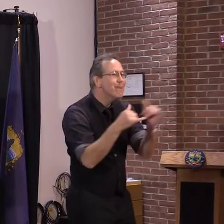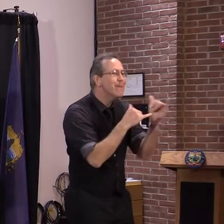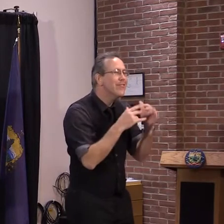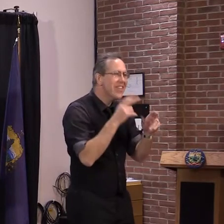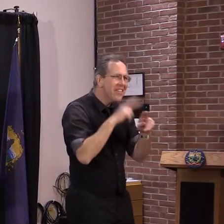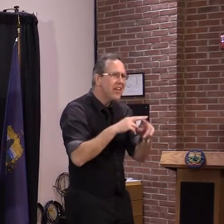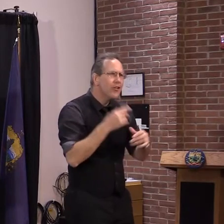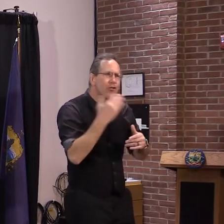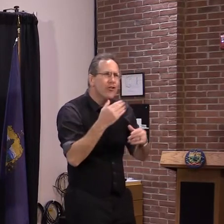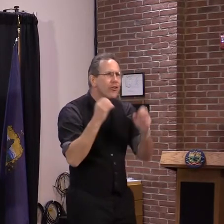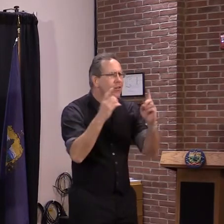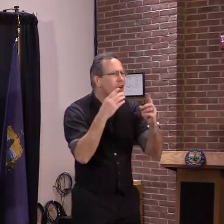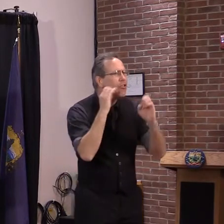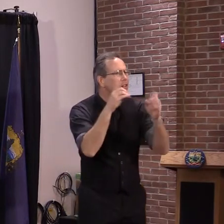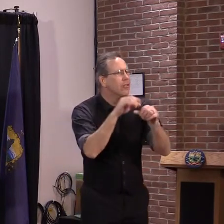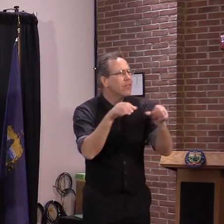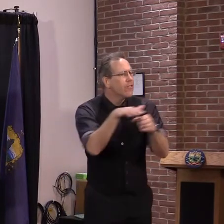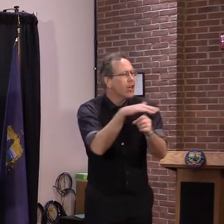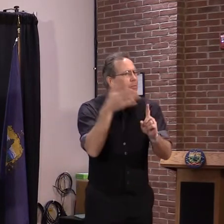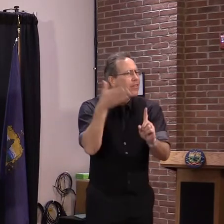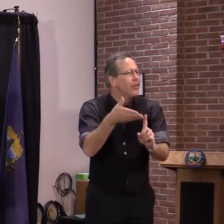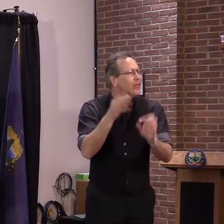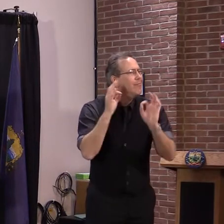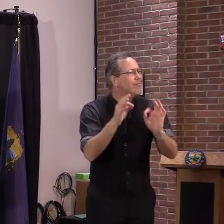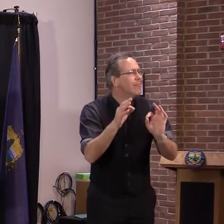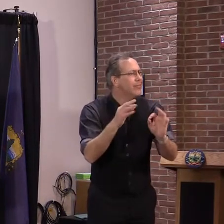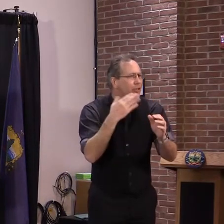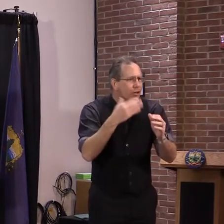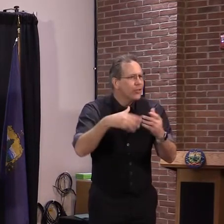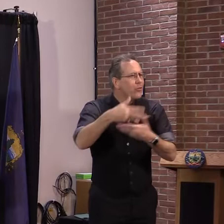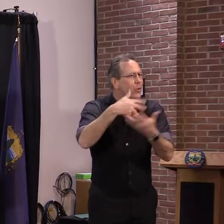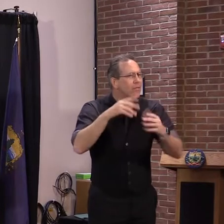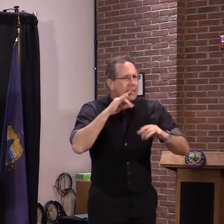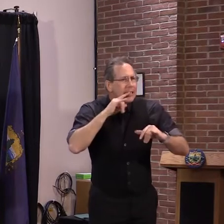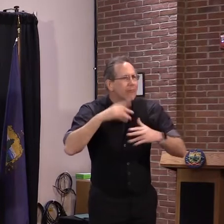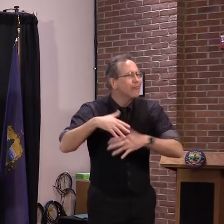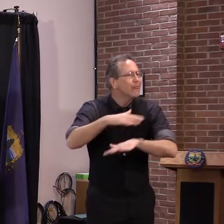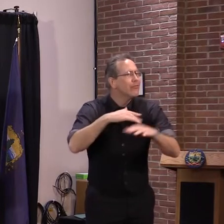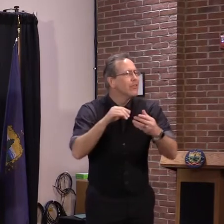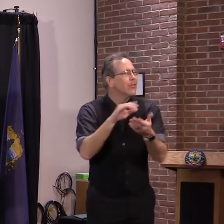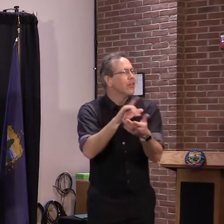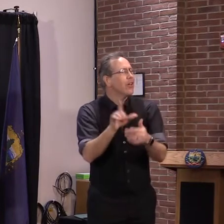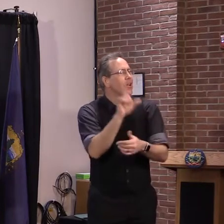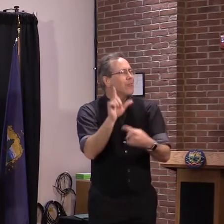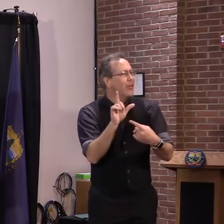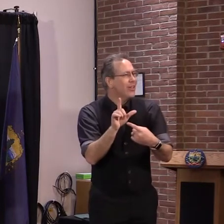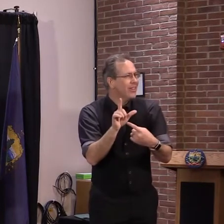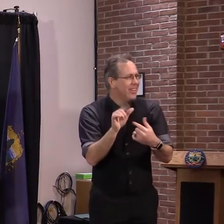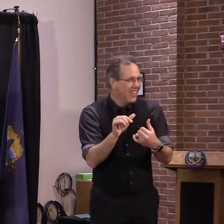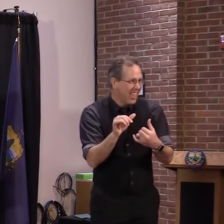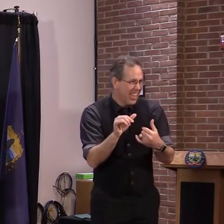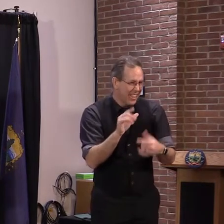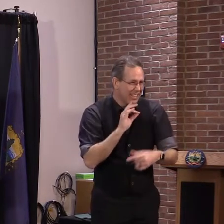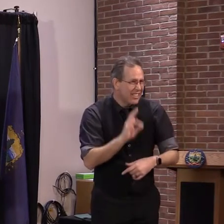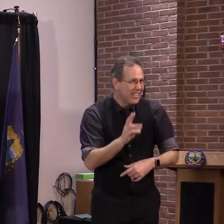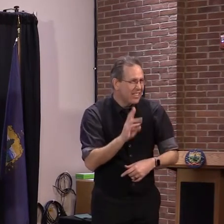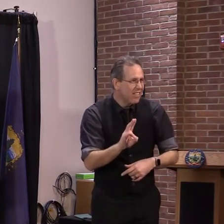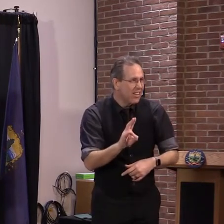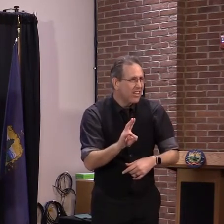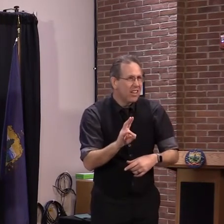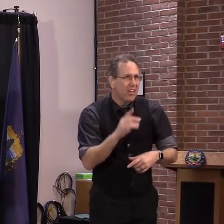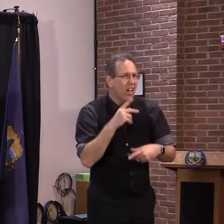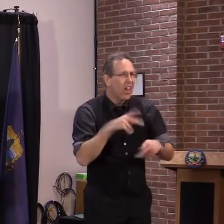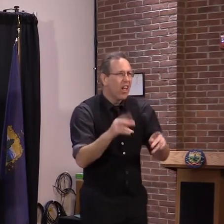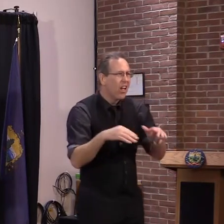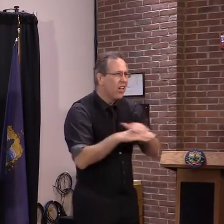building. What kind of message does that send to students? That, like, you know, if you had to explain to an elementary student, why can't we go to the library? You know, because of